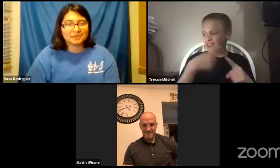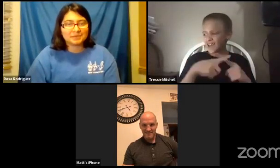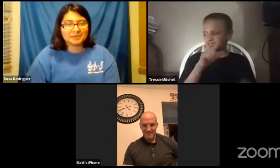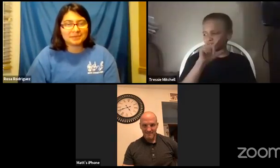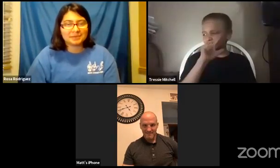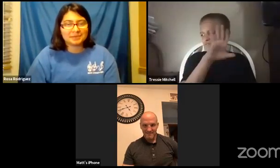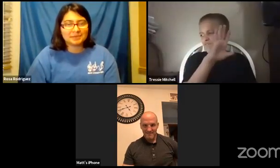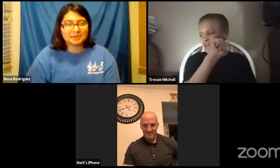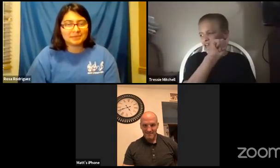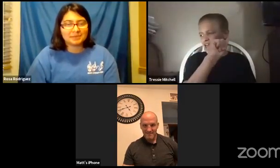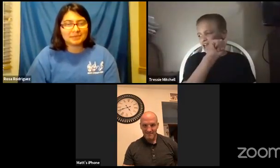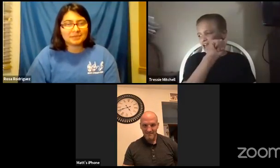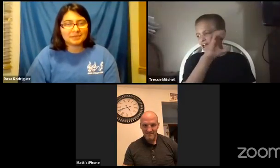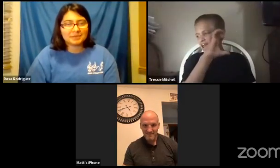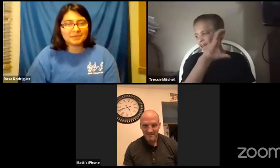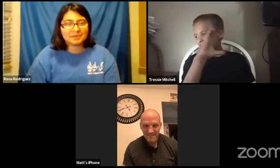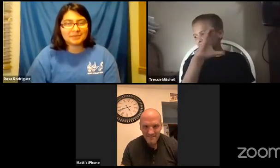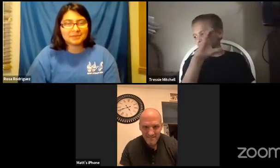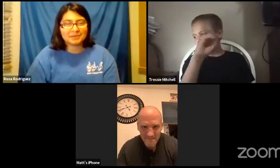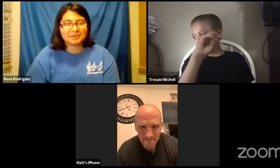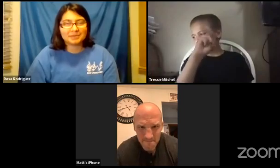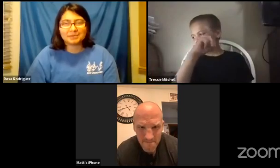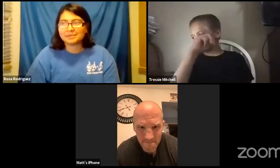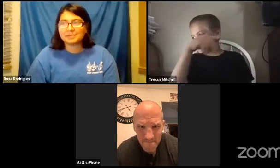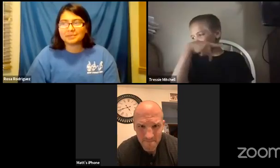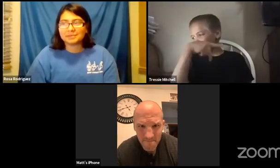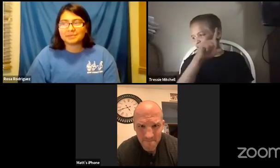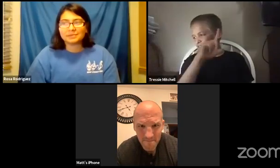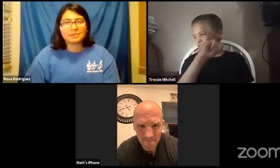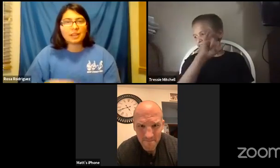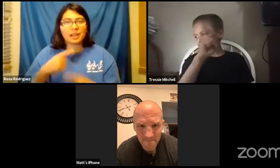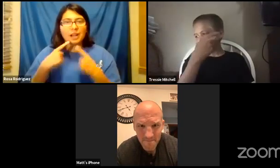All right, next question.